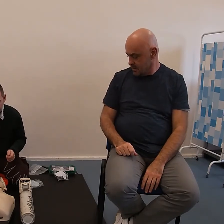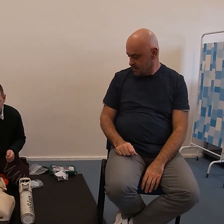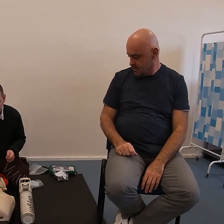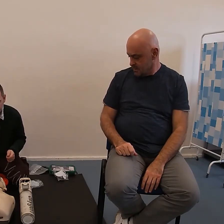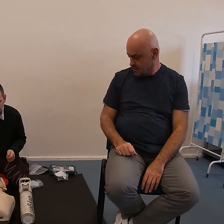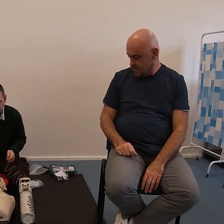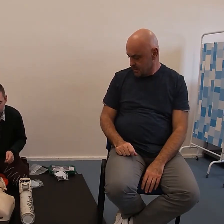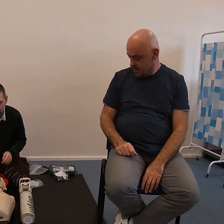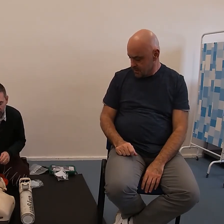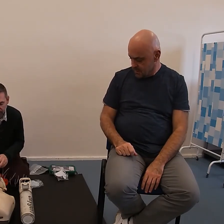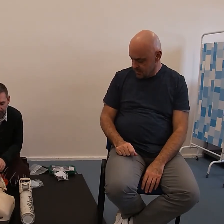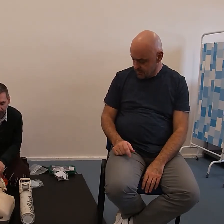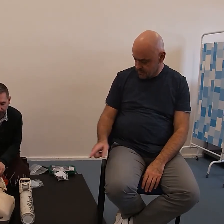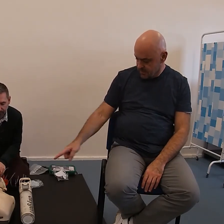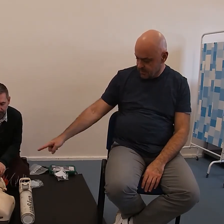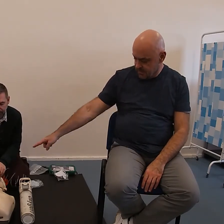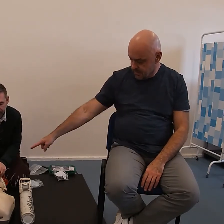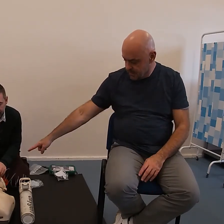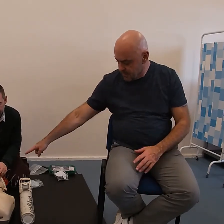You attach it to this port.